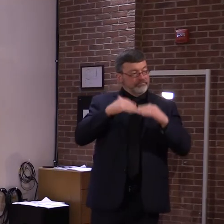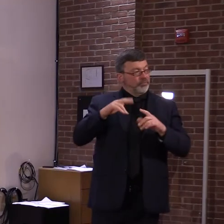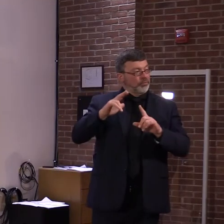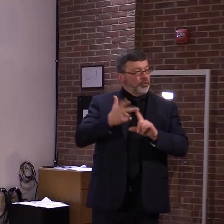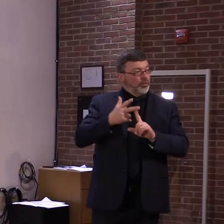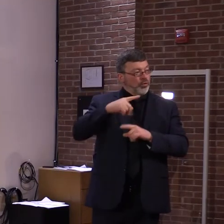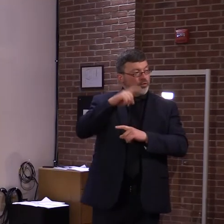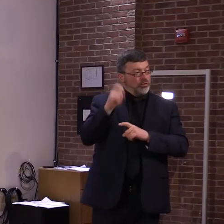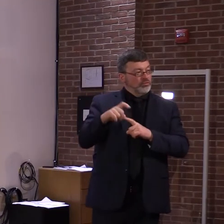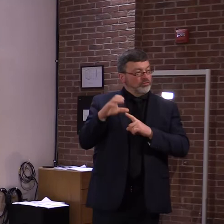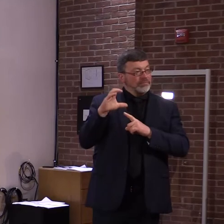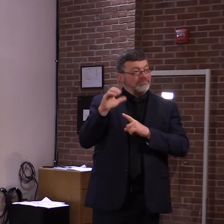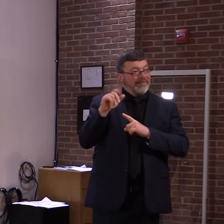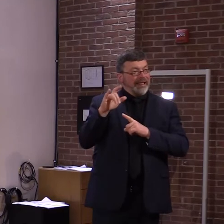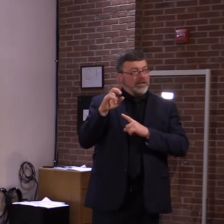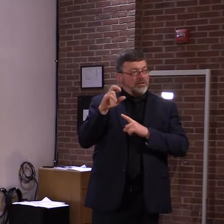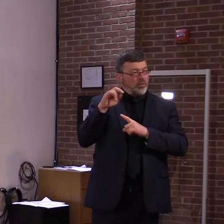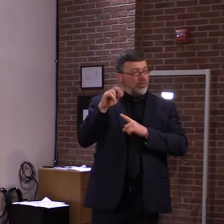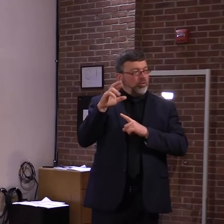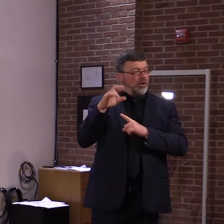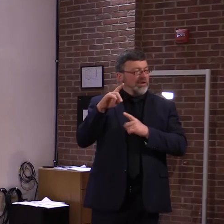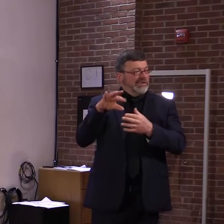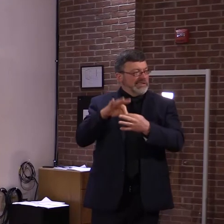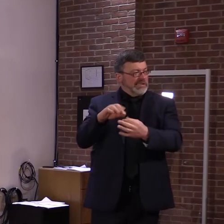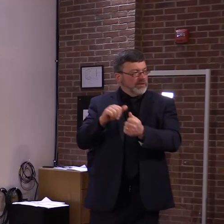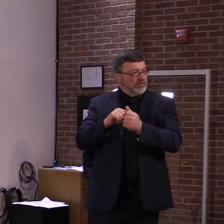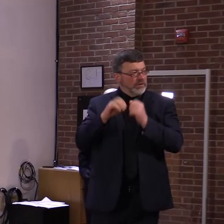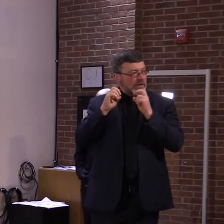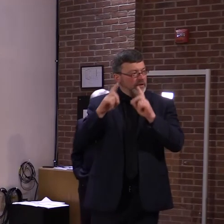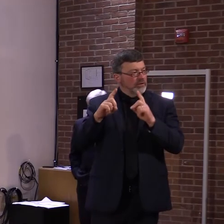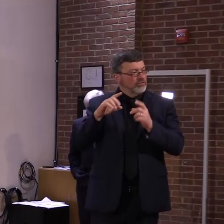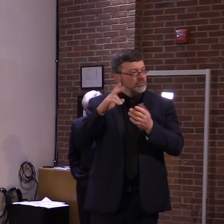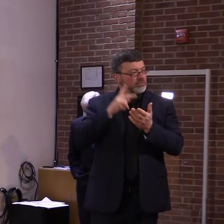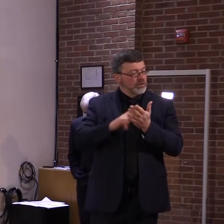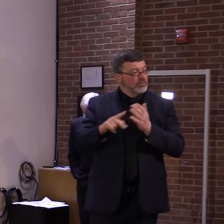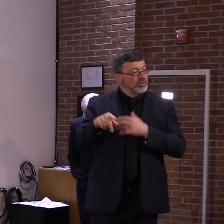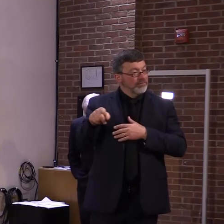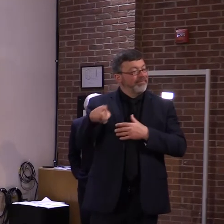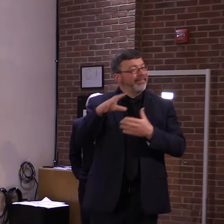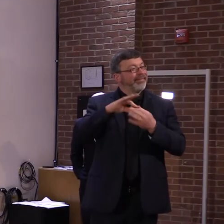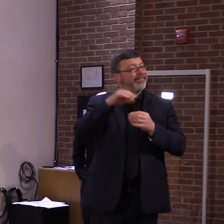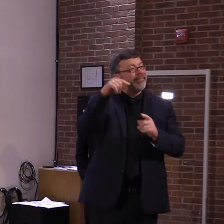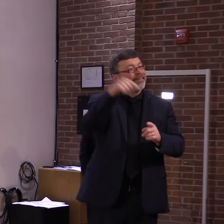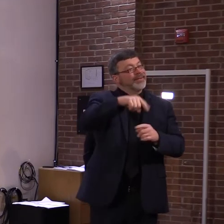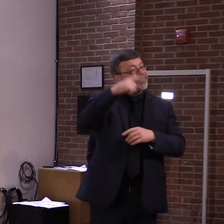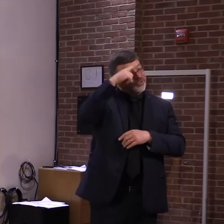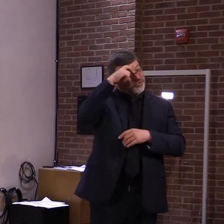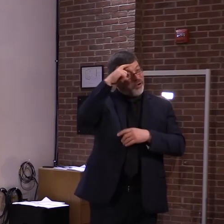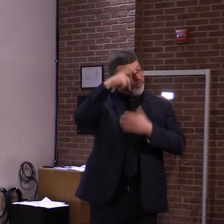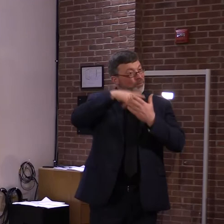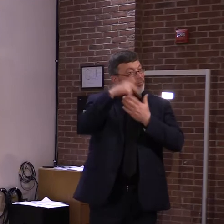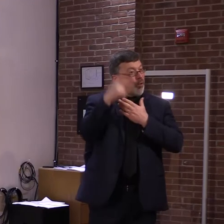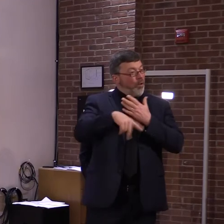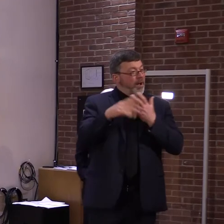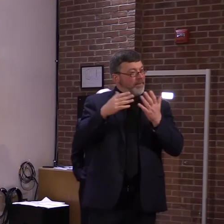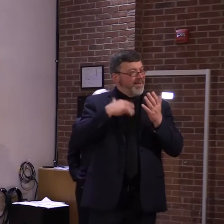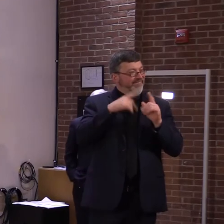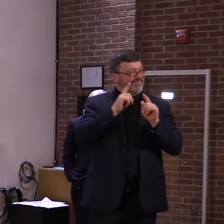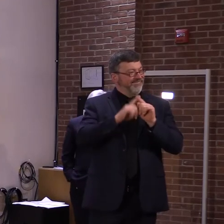week with Vermont After School for those summer programs that we're looking to get some of the subsidies to